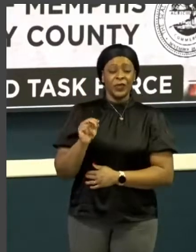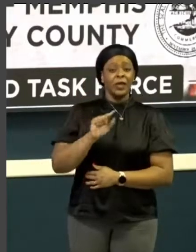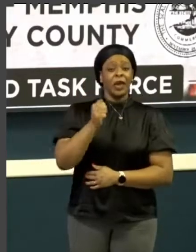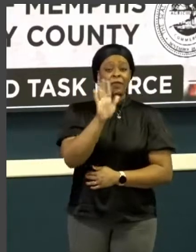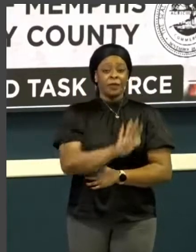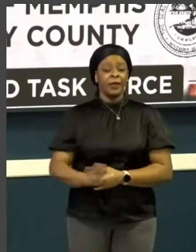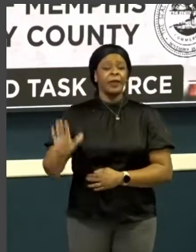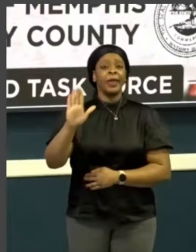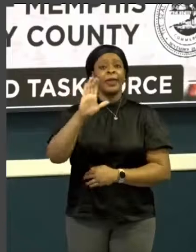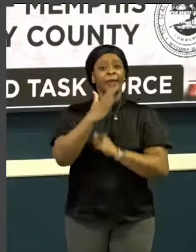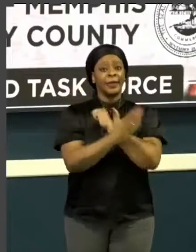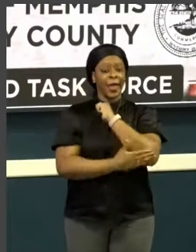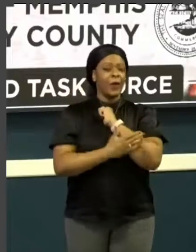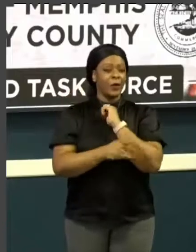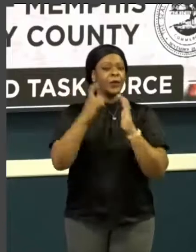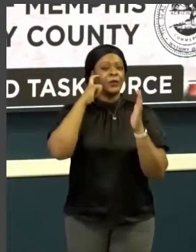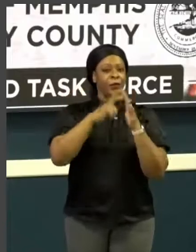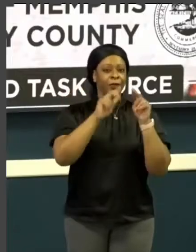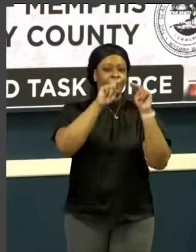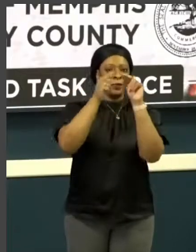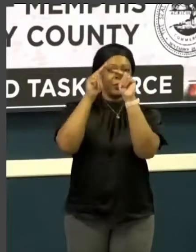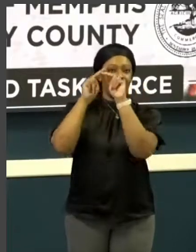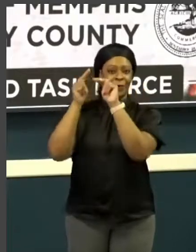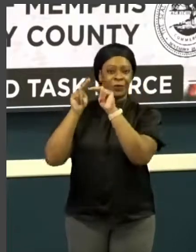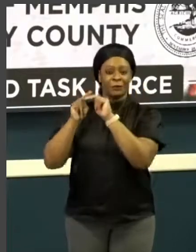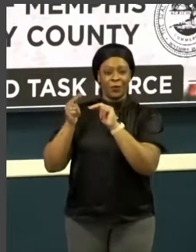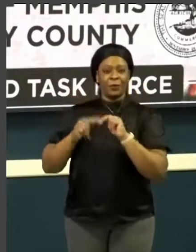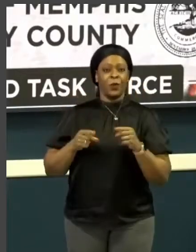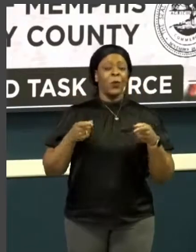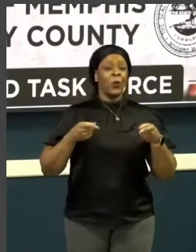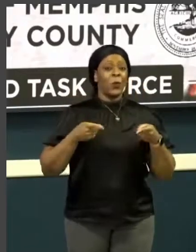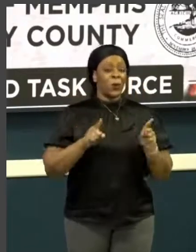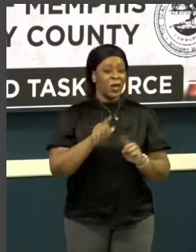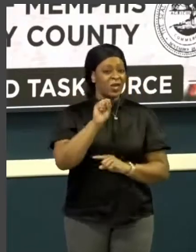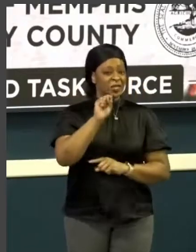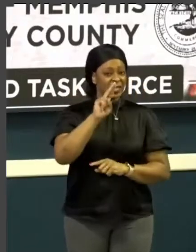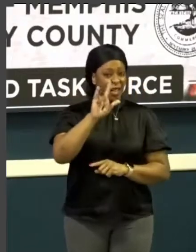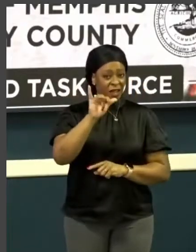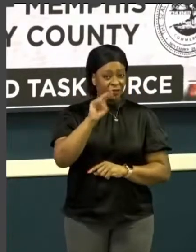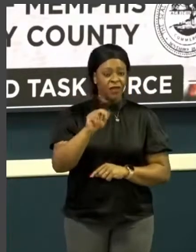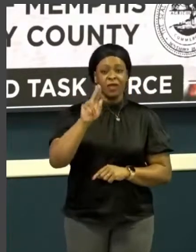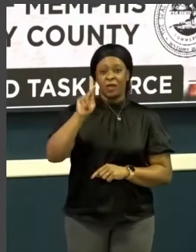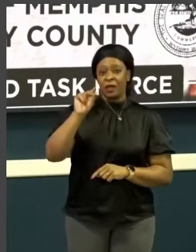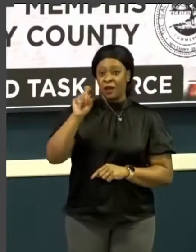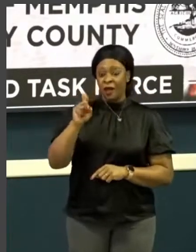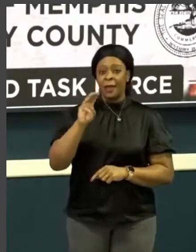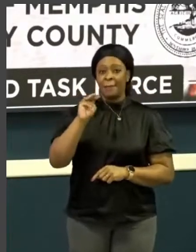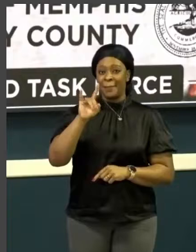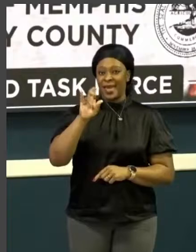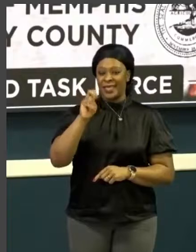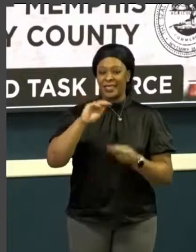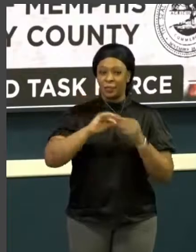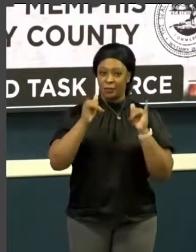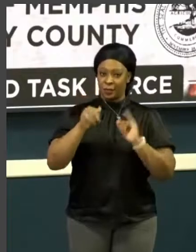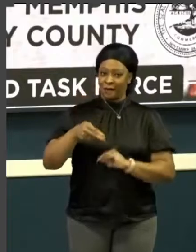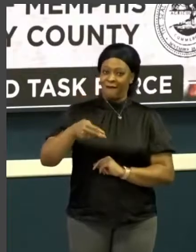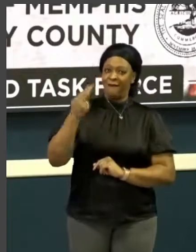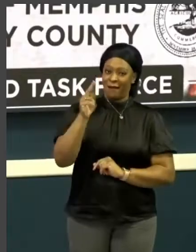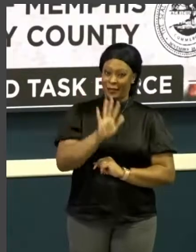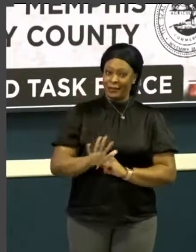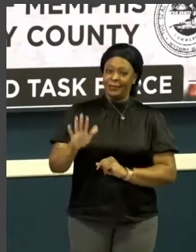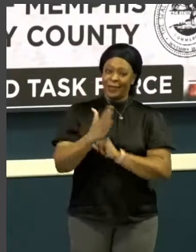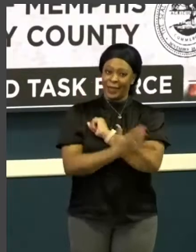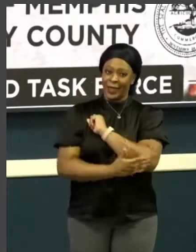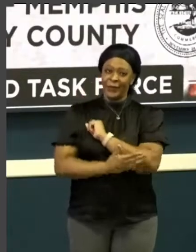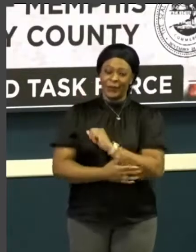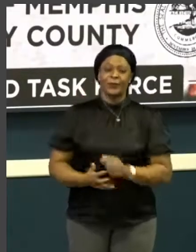metro counties have also seen decreases, while Sullivan, Knox, and Madison counties still have the highest rates.